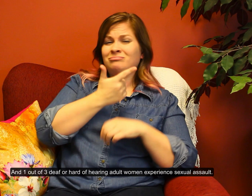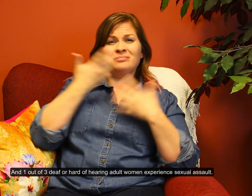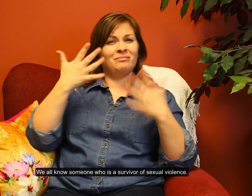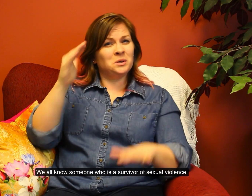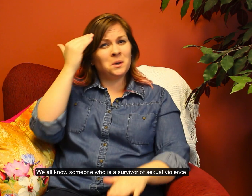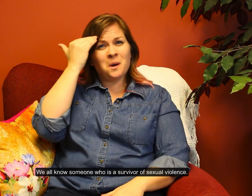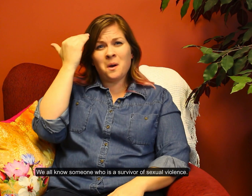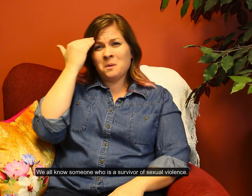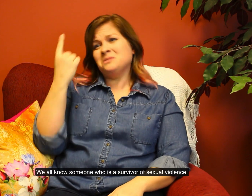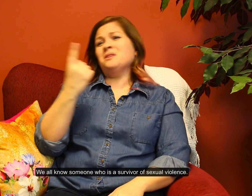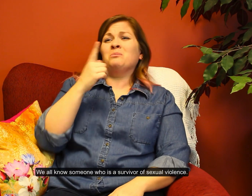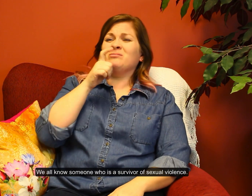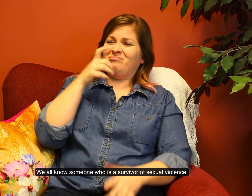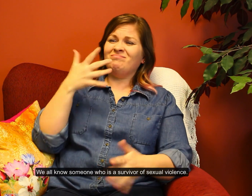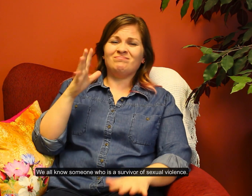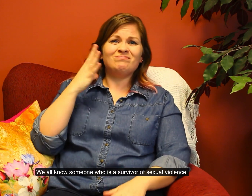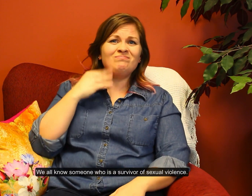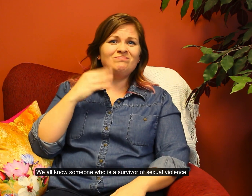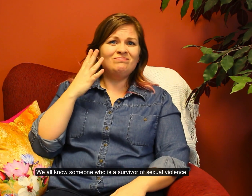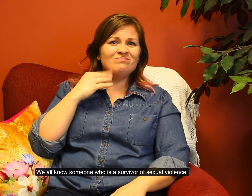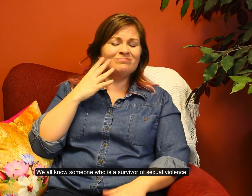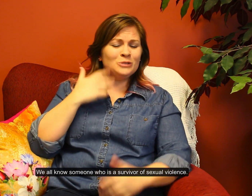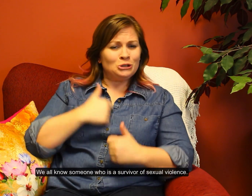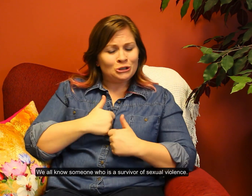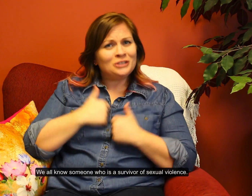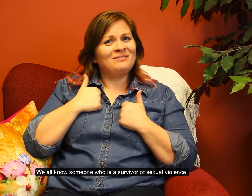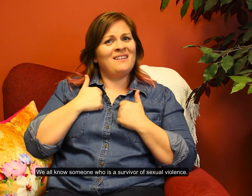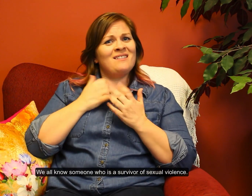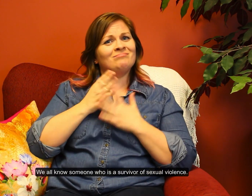We all know someone who is a survivor of sexual violence.